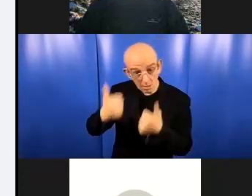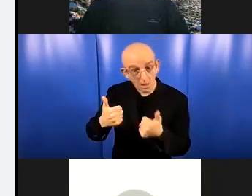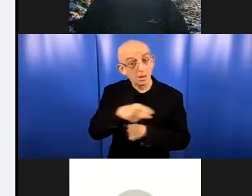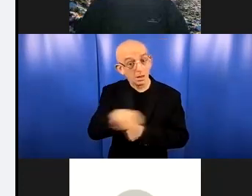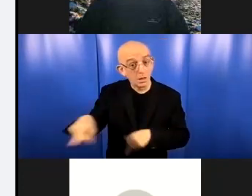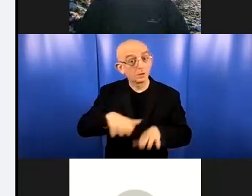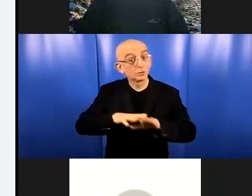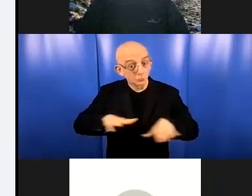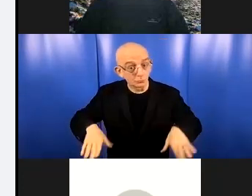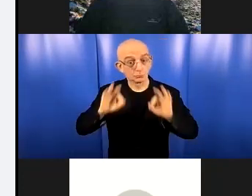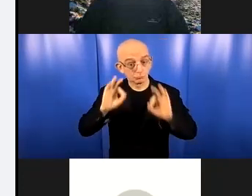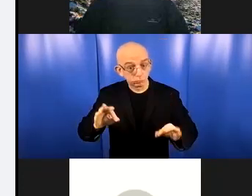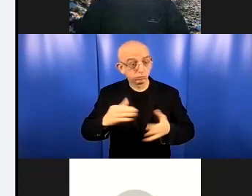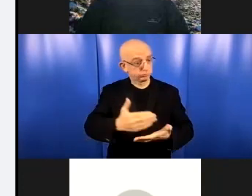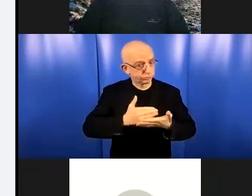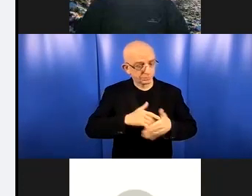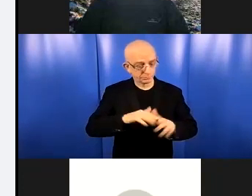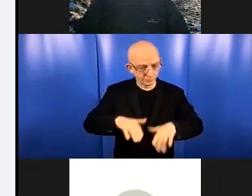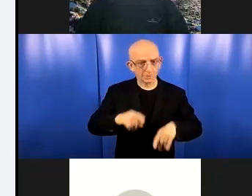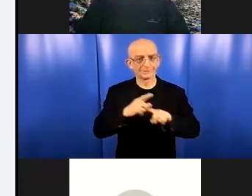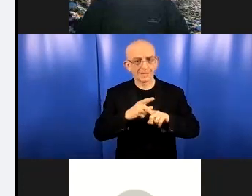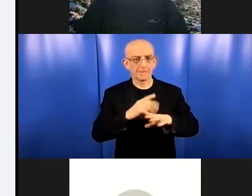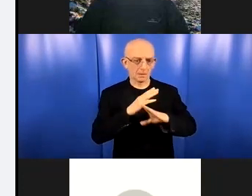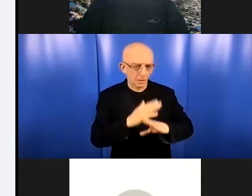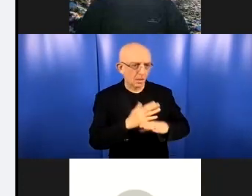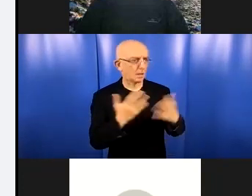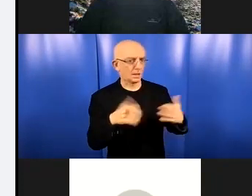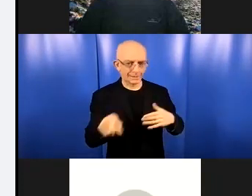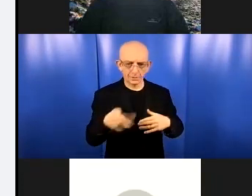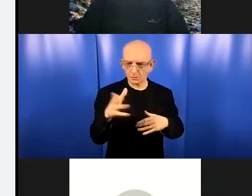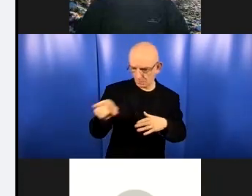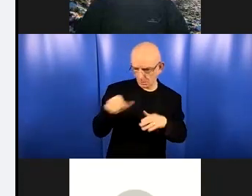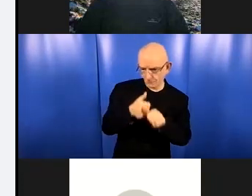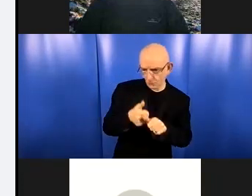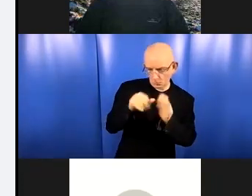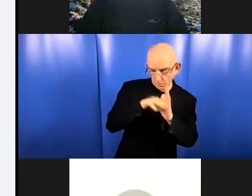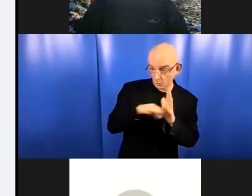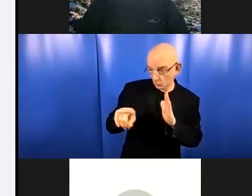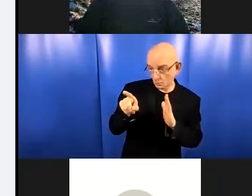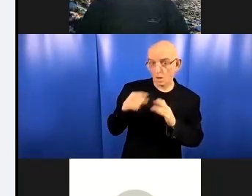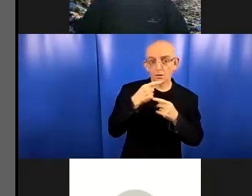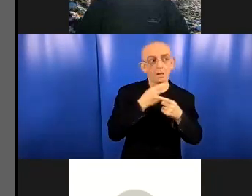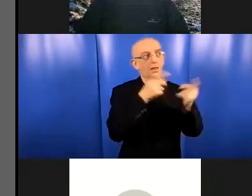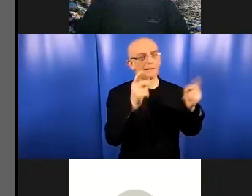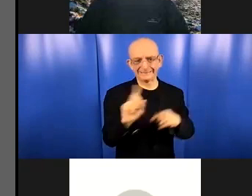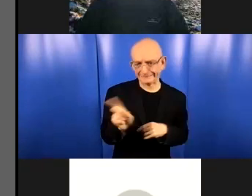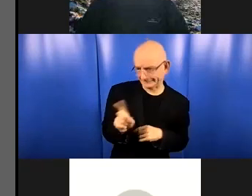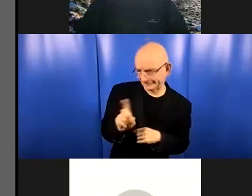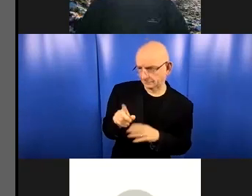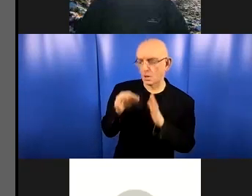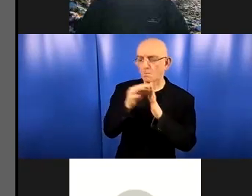and their policies incorporating e-learning are inclusive